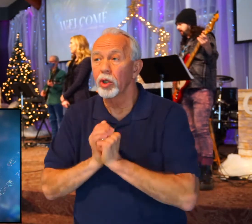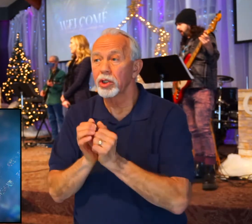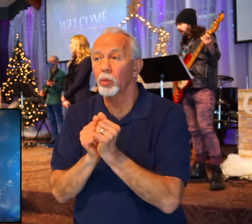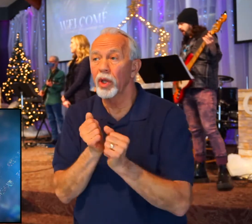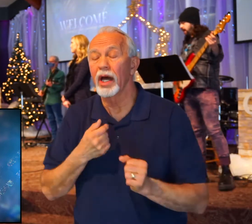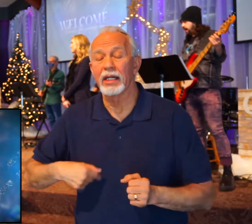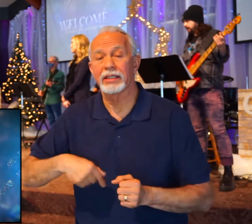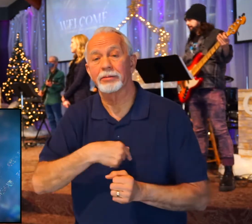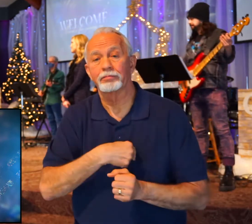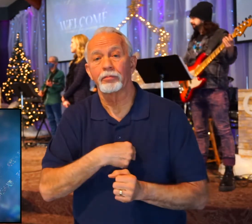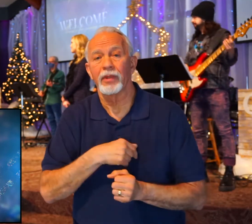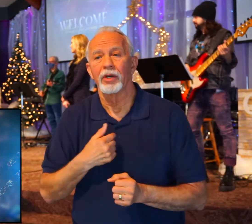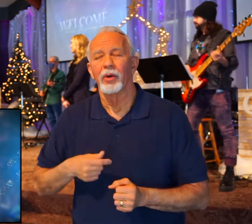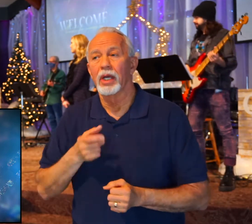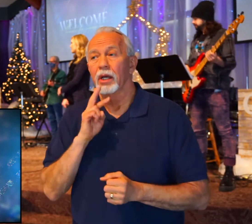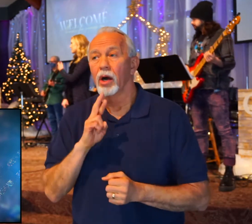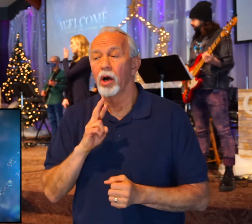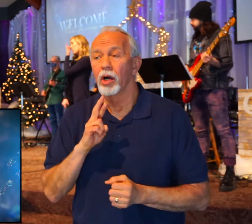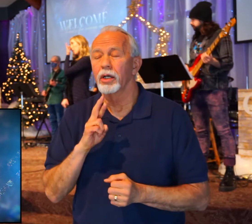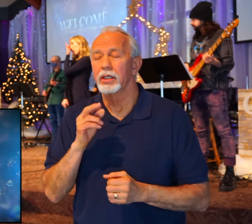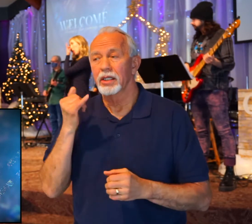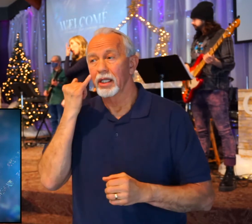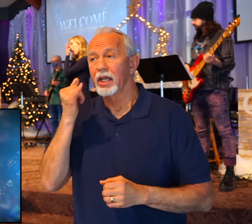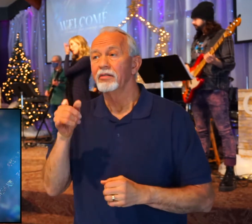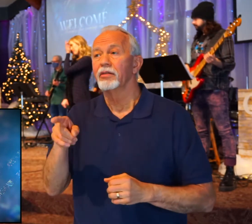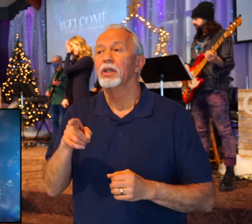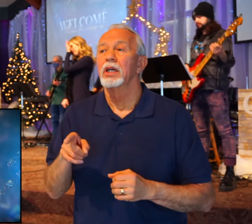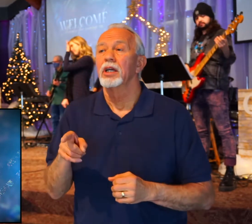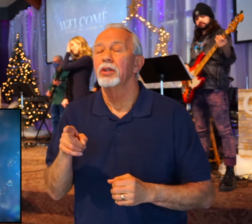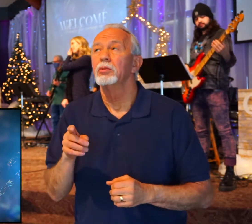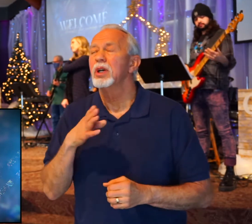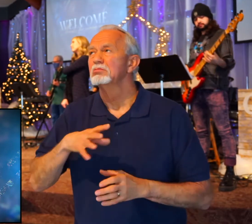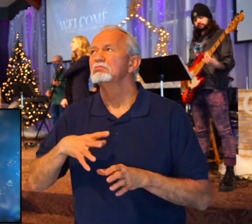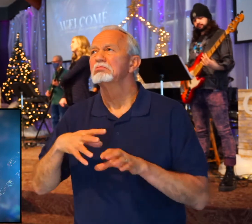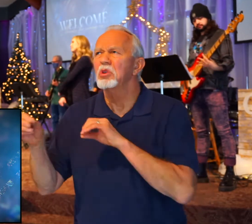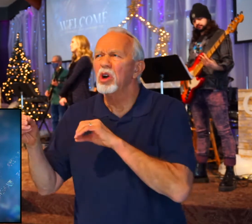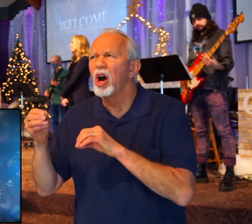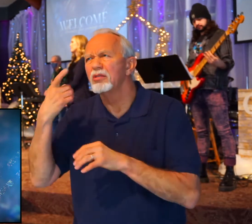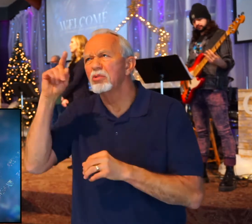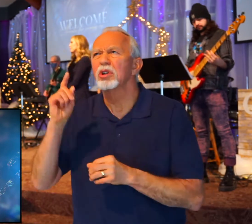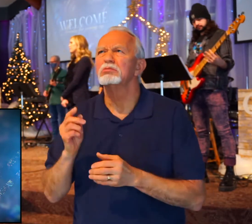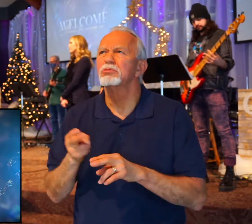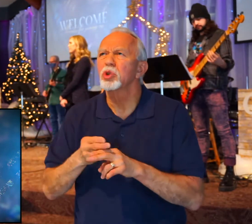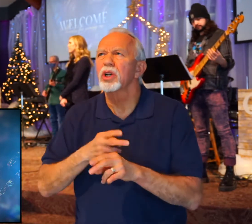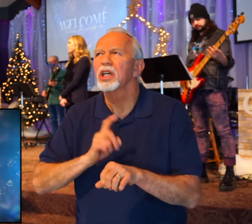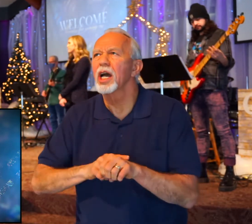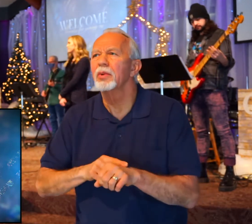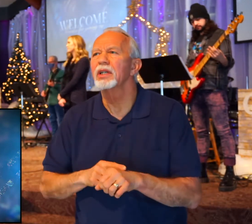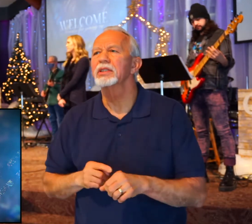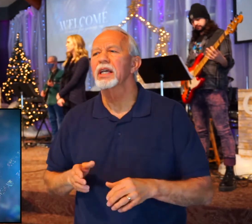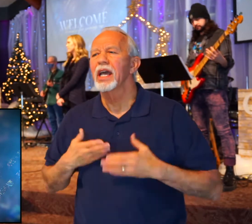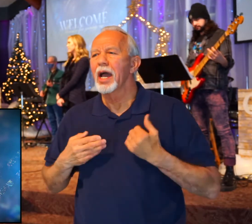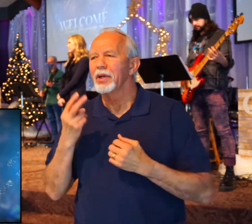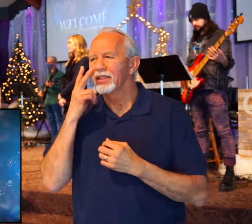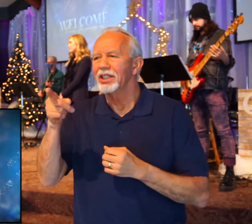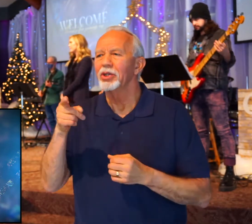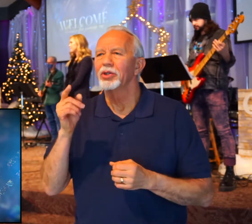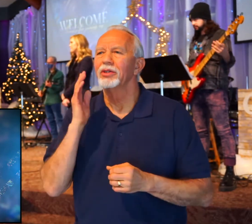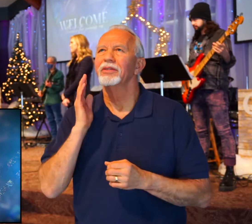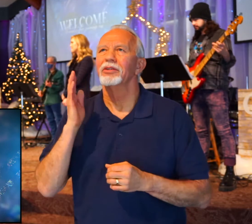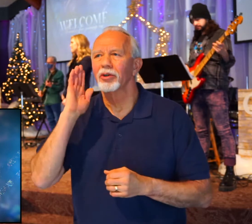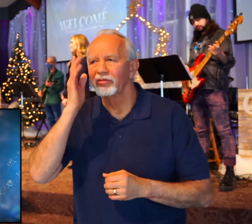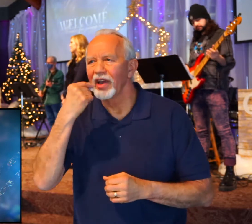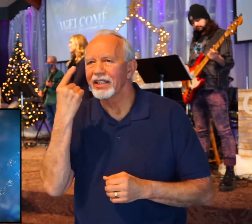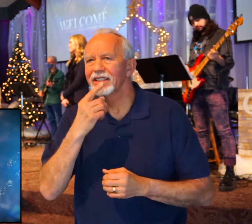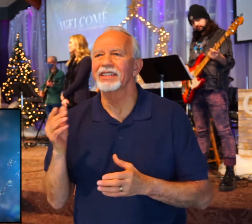us. We are, if you've been away for a while and you're coming, it's great to see old faces as well.